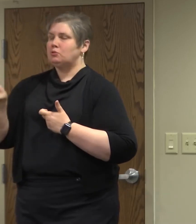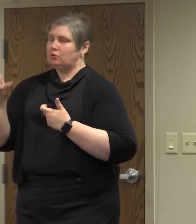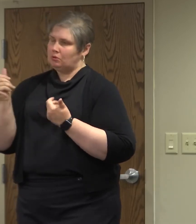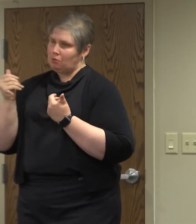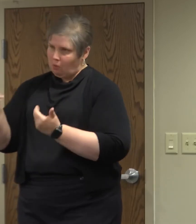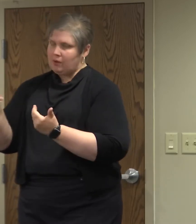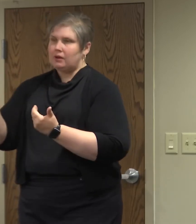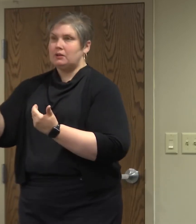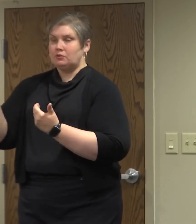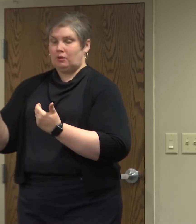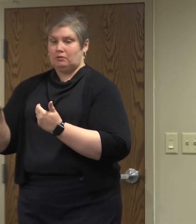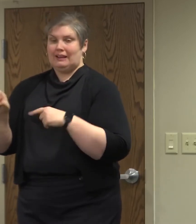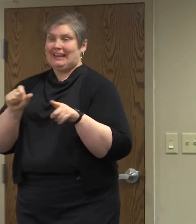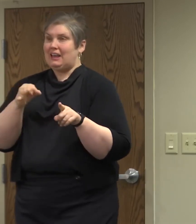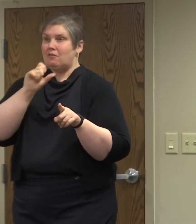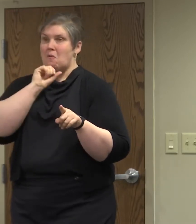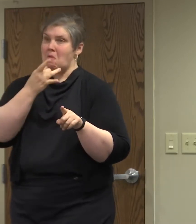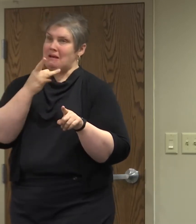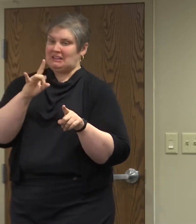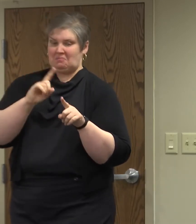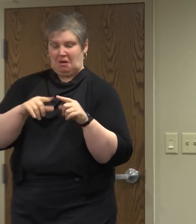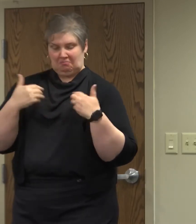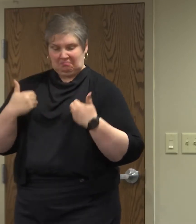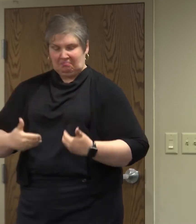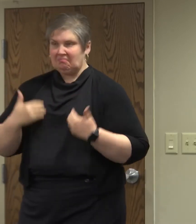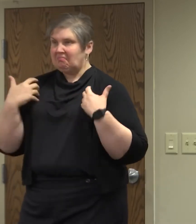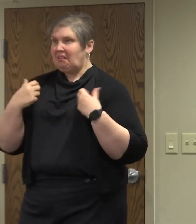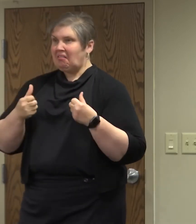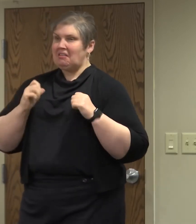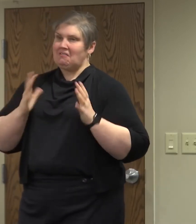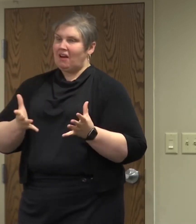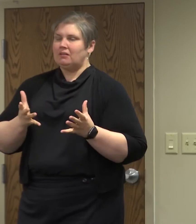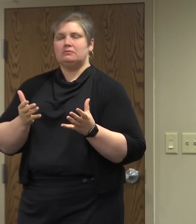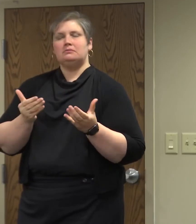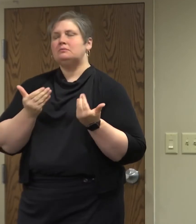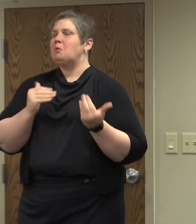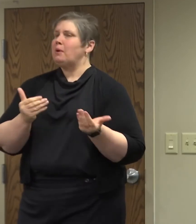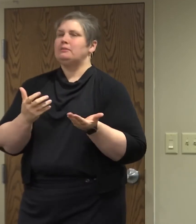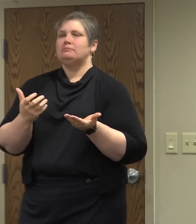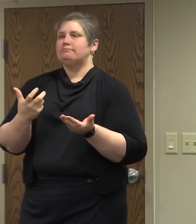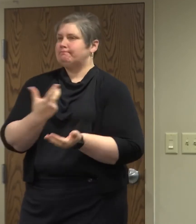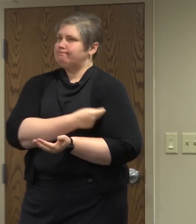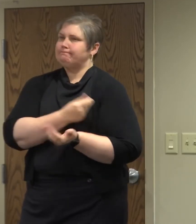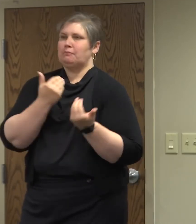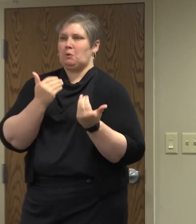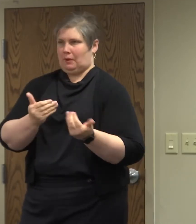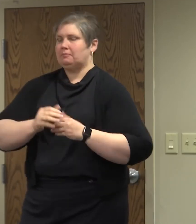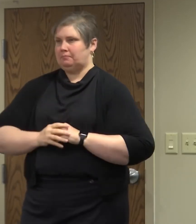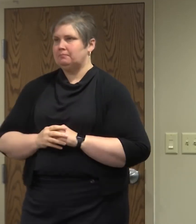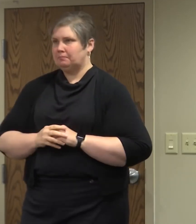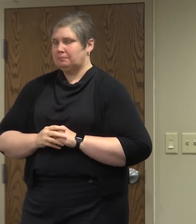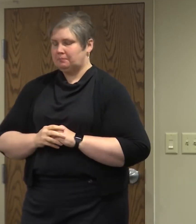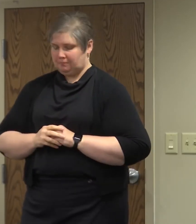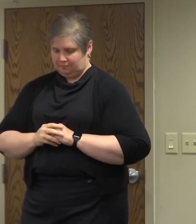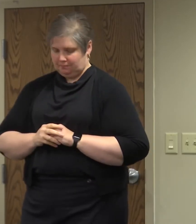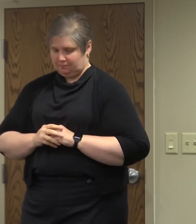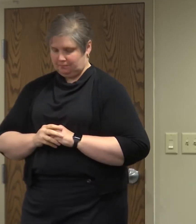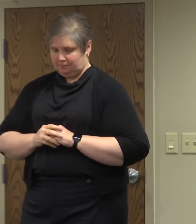do recommend getting the booster shot. And if you've not had the initial vaccine, we again urge you to do